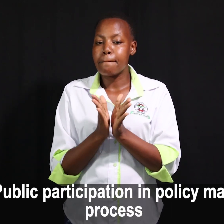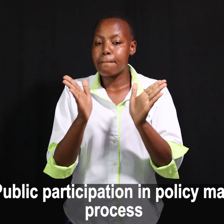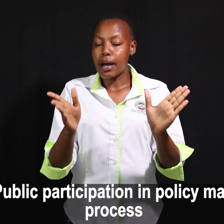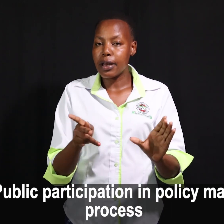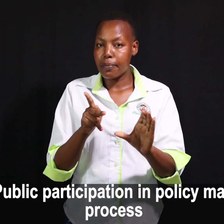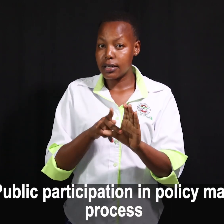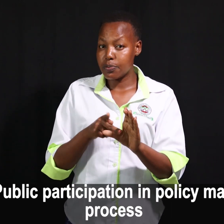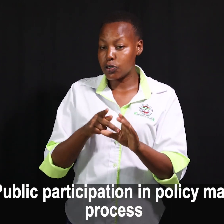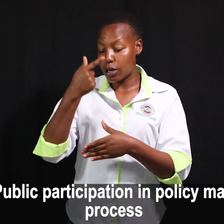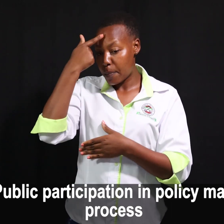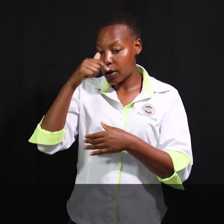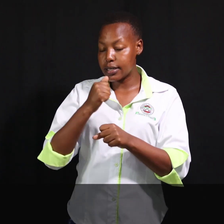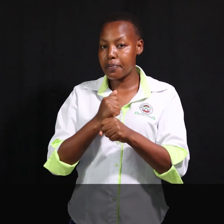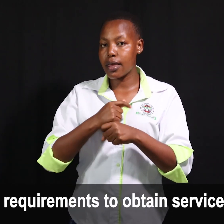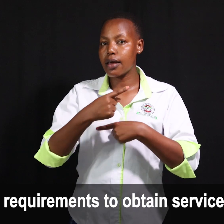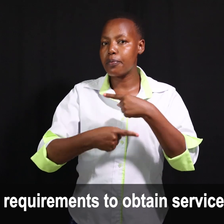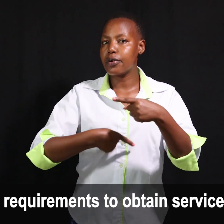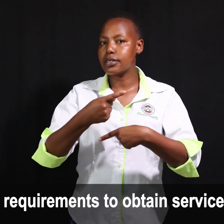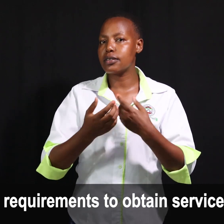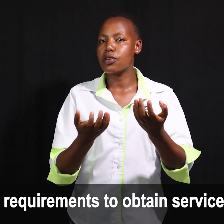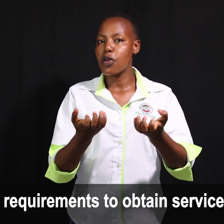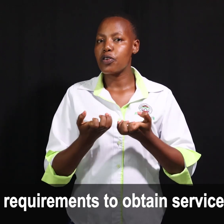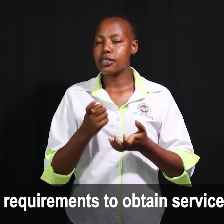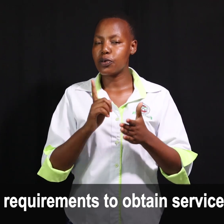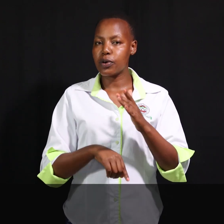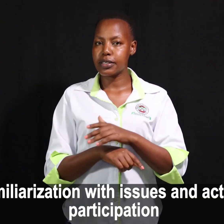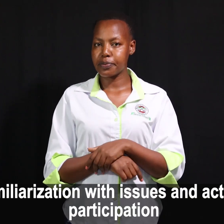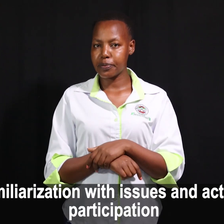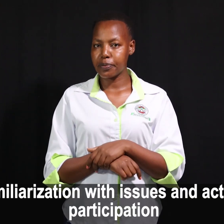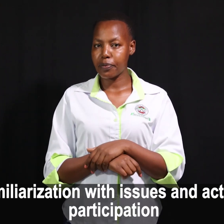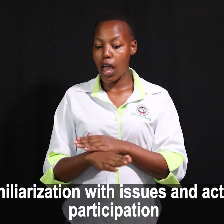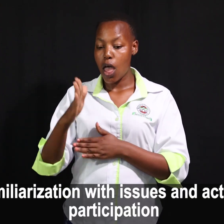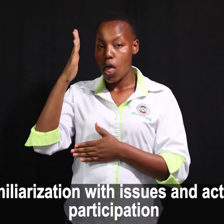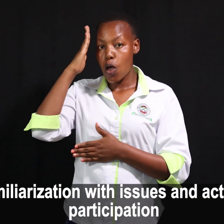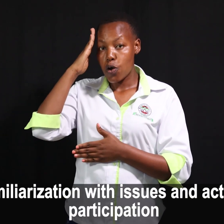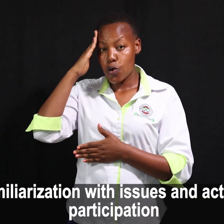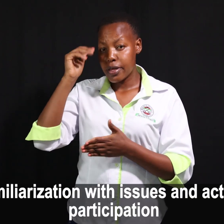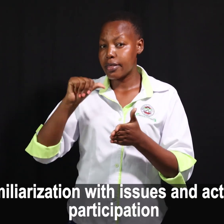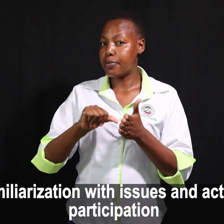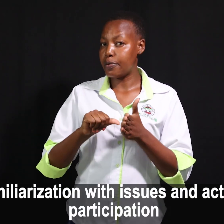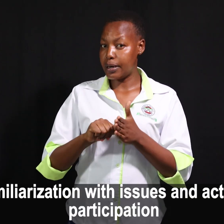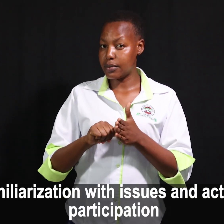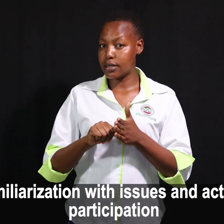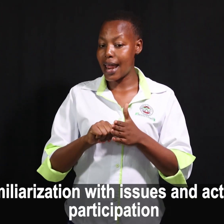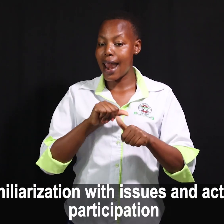policy making process. Requirements to obtain service. Familiarization with issues and active